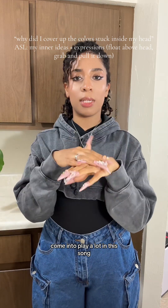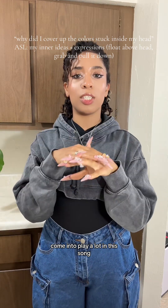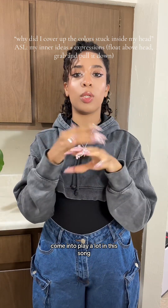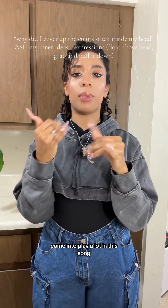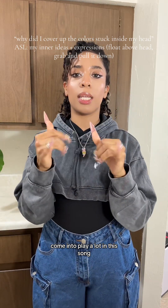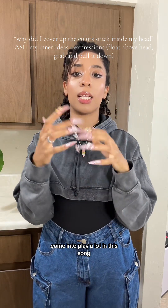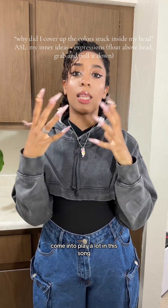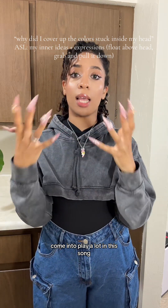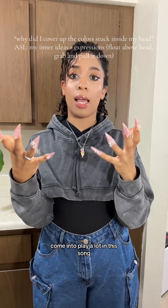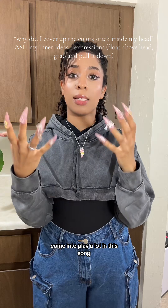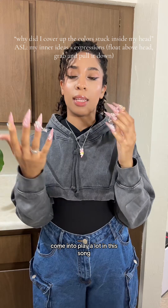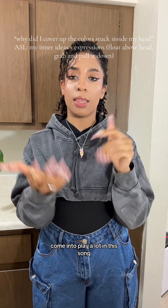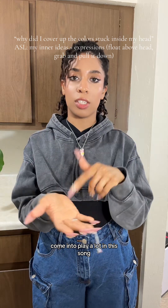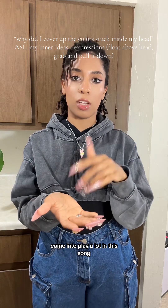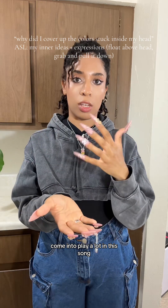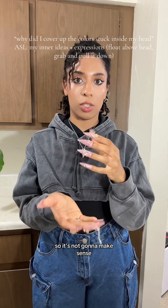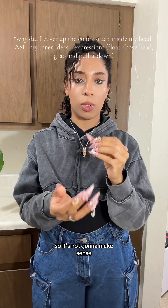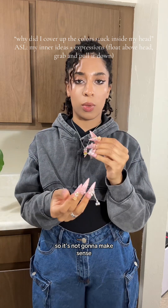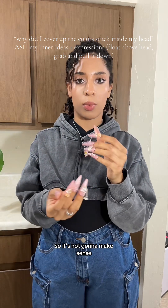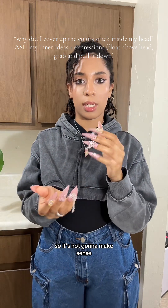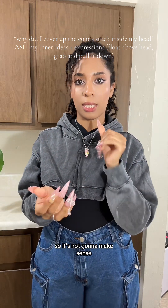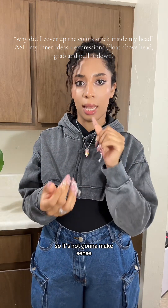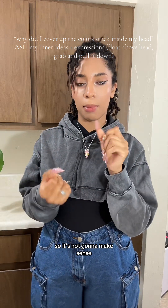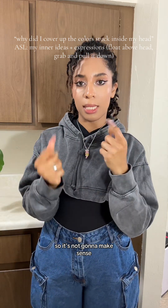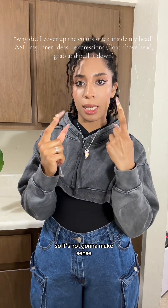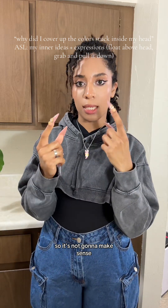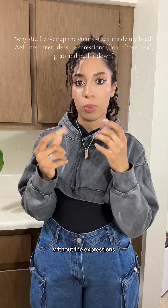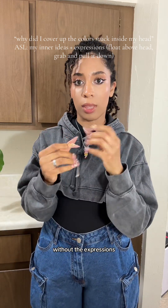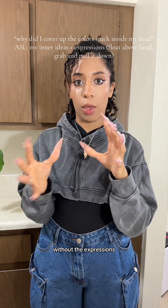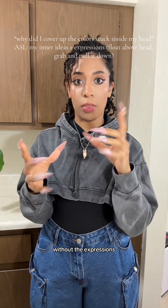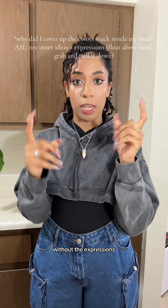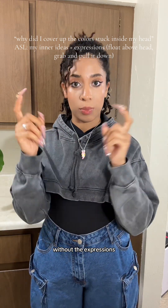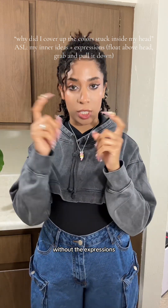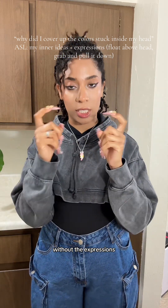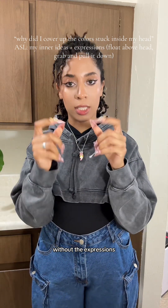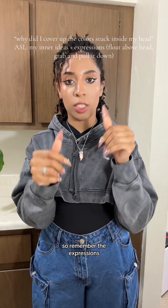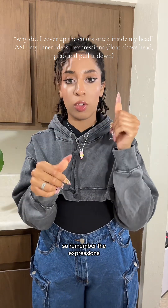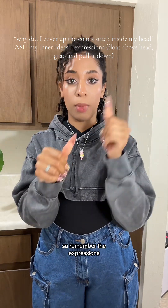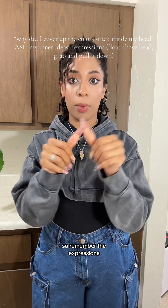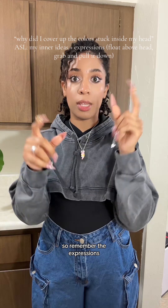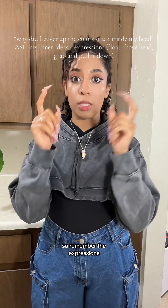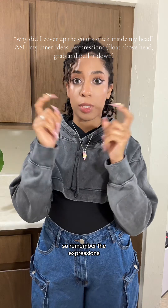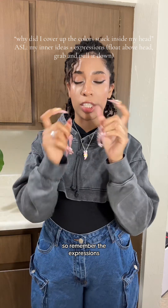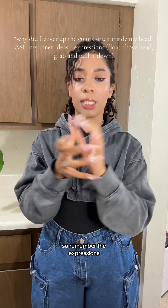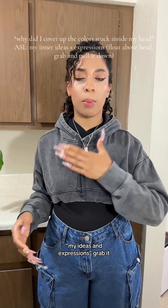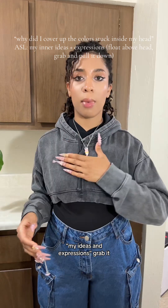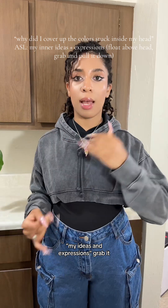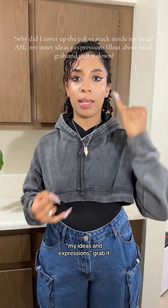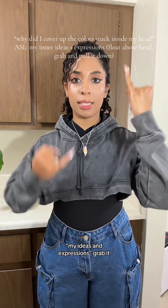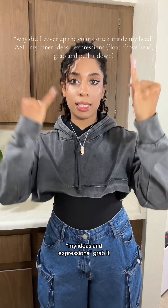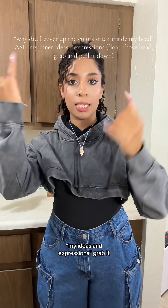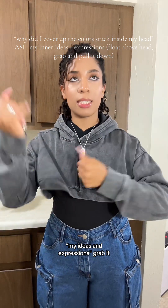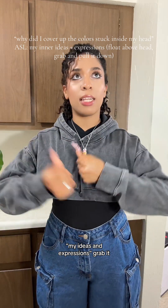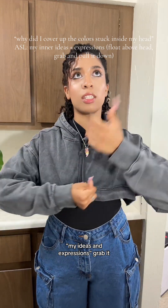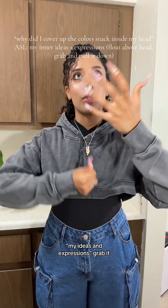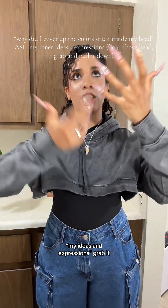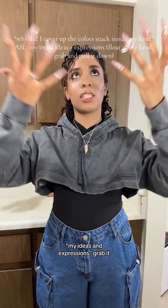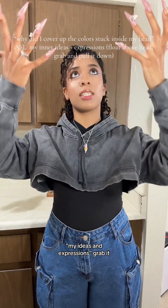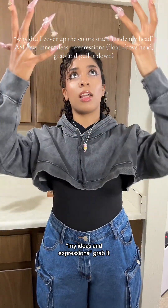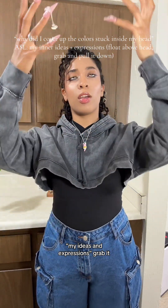into play a lot in this song, so it's not going to make sense without the expression. So remember the expression. My ideas and expressions,